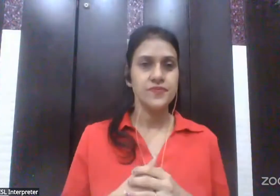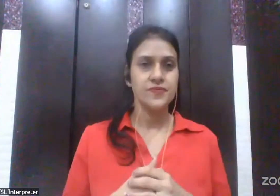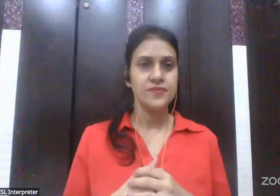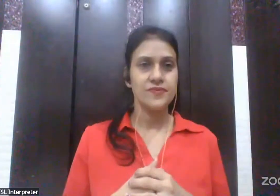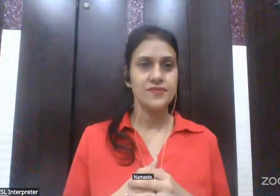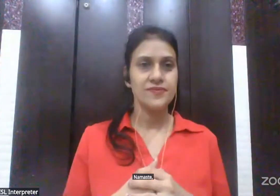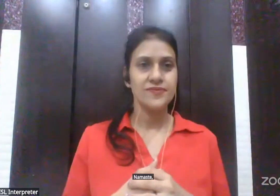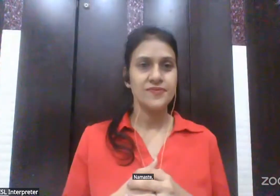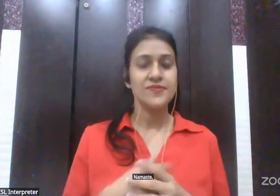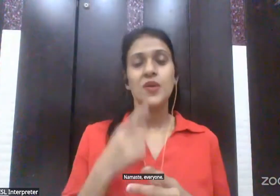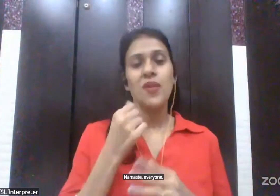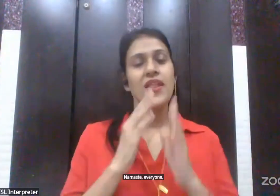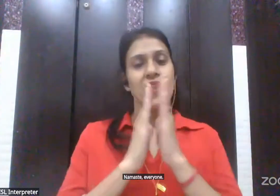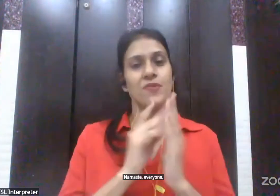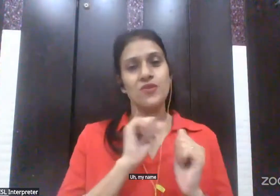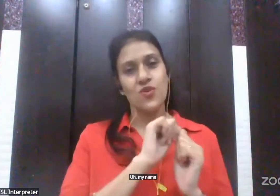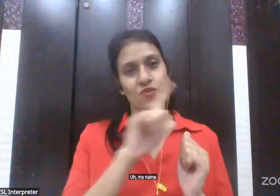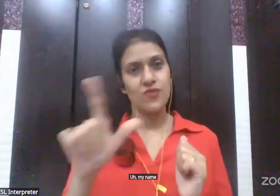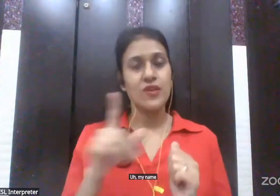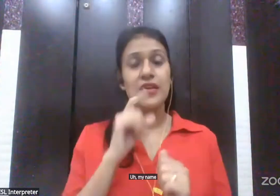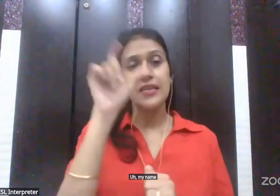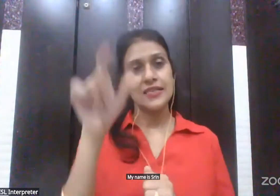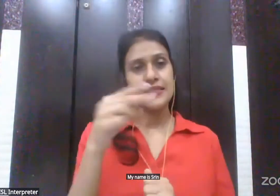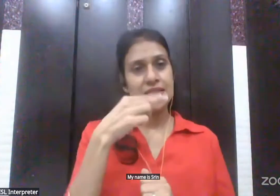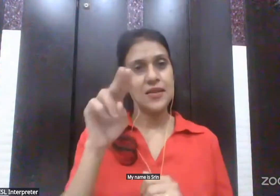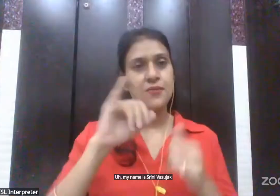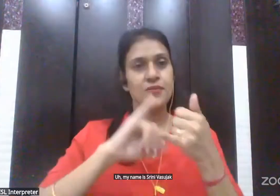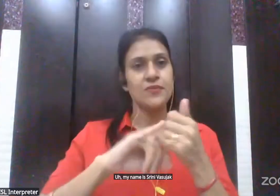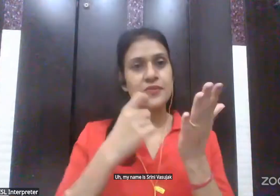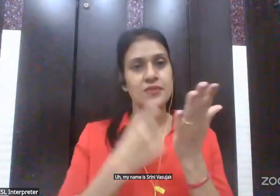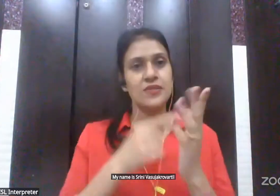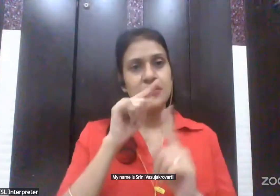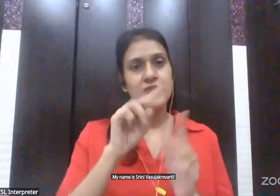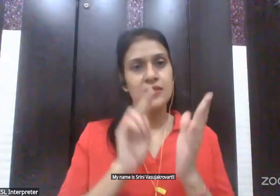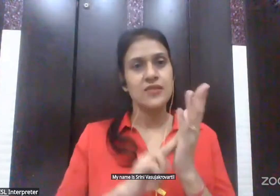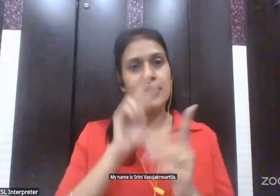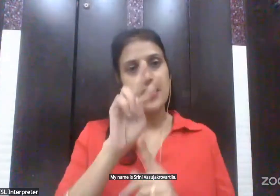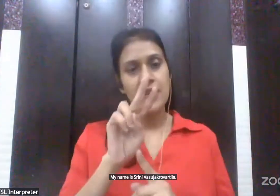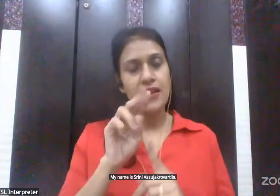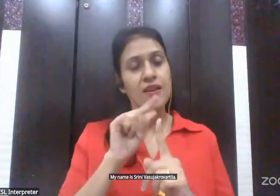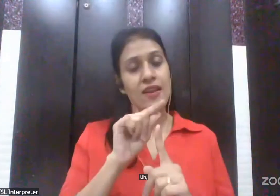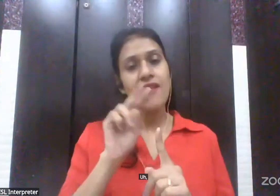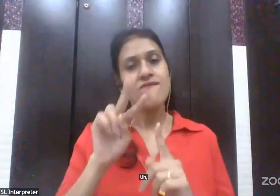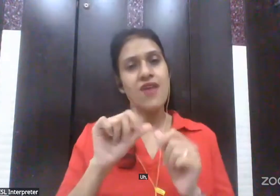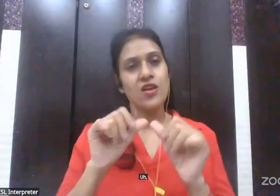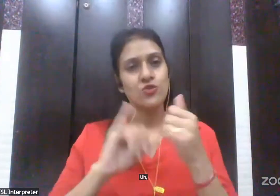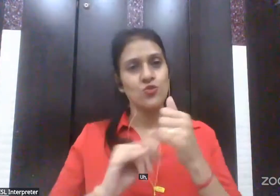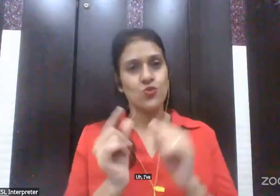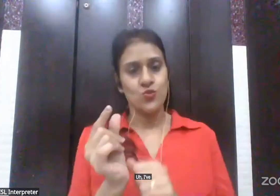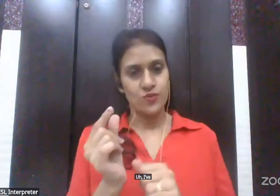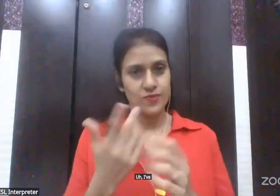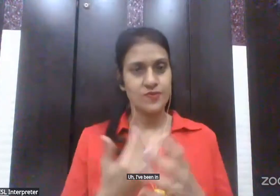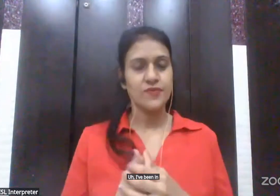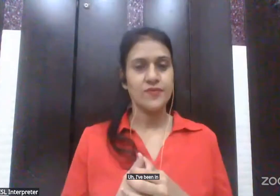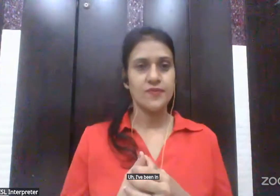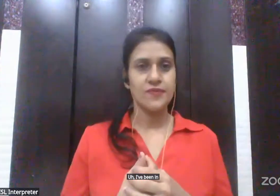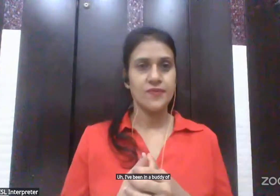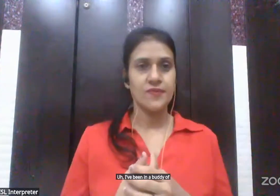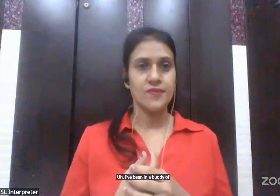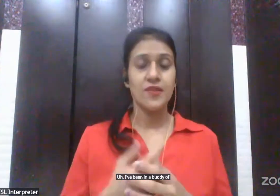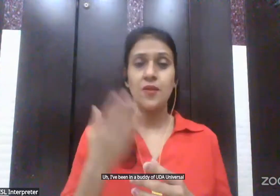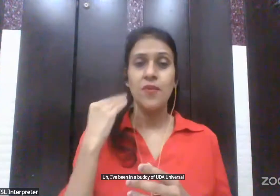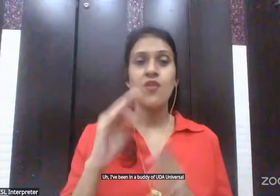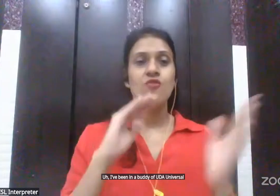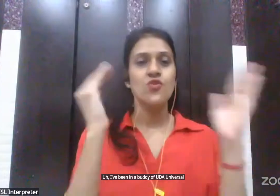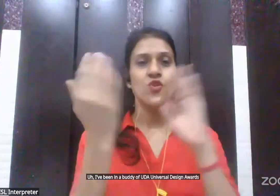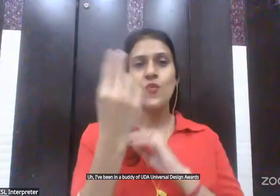Namaste, everyone. My name is Srinivasu Chakravartula. I've been an awardee of UDA Universal